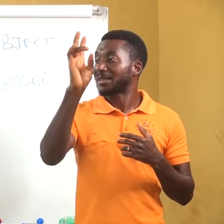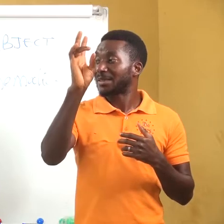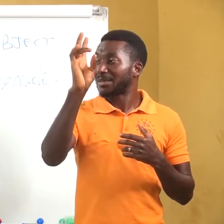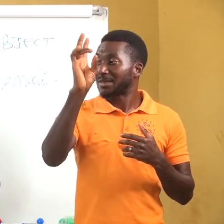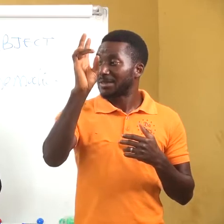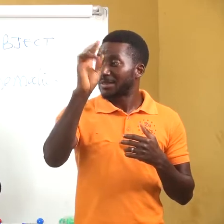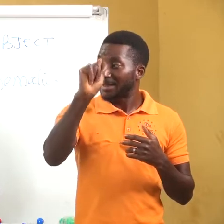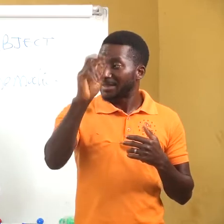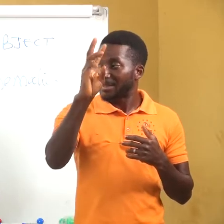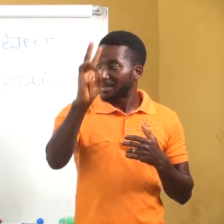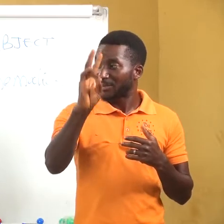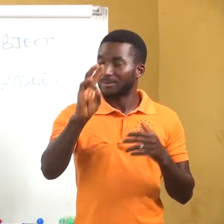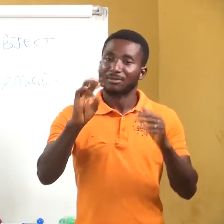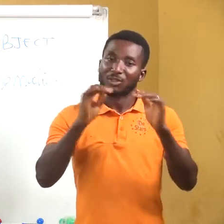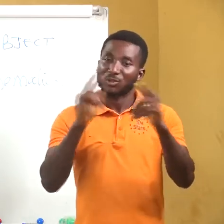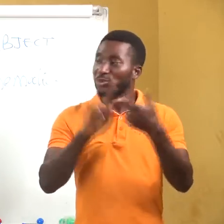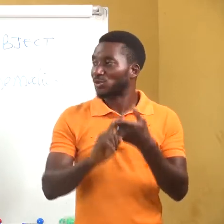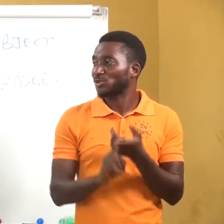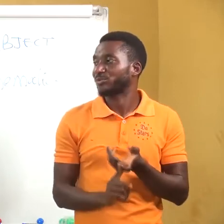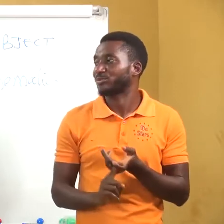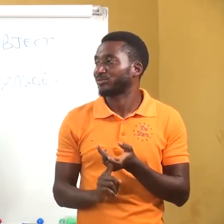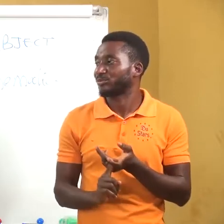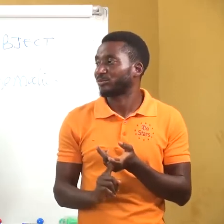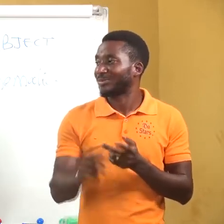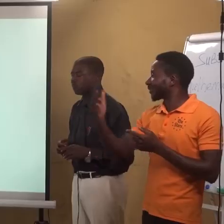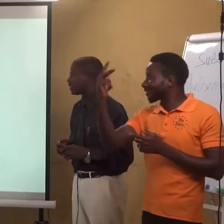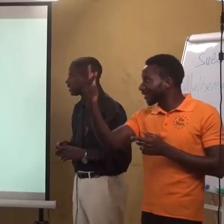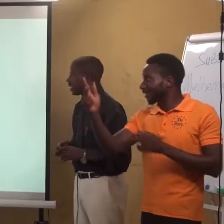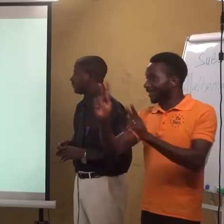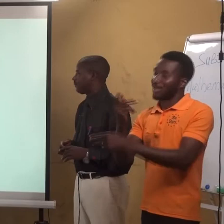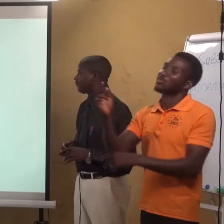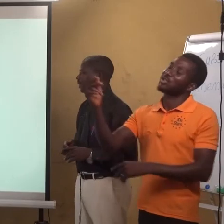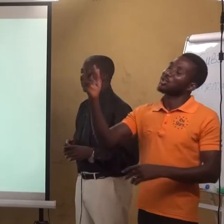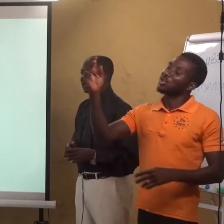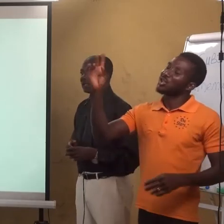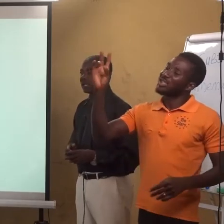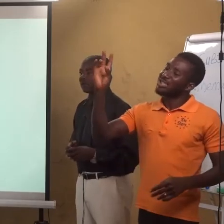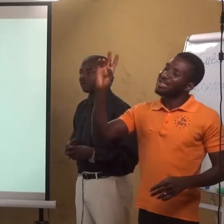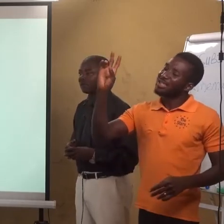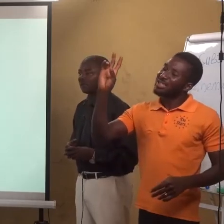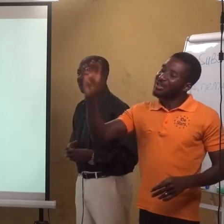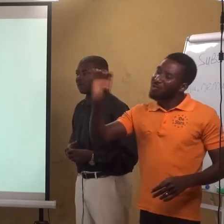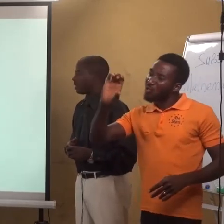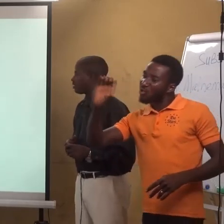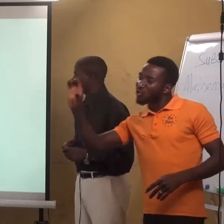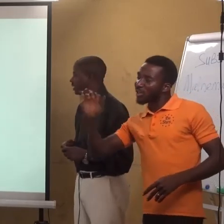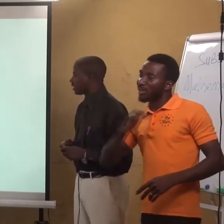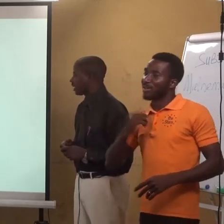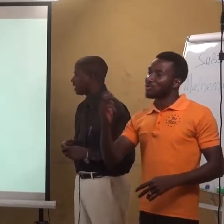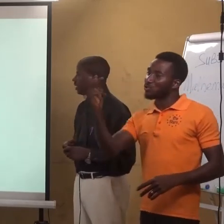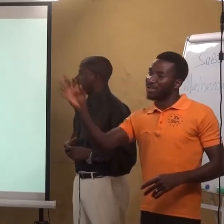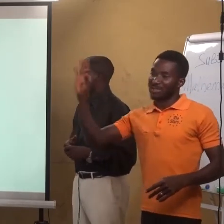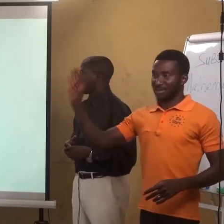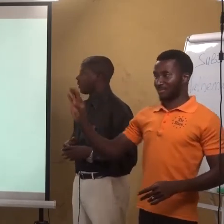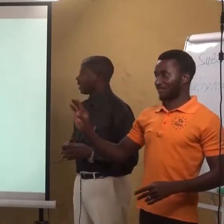seventh sum, which is T7, will be equals to 3 times 729. 3 times